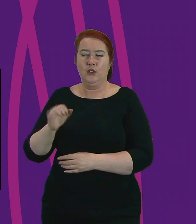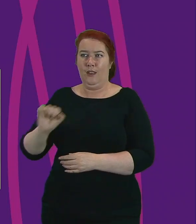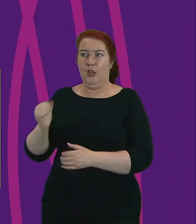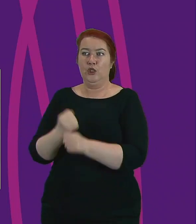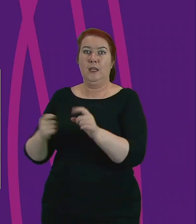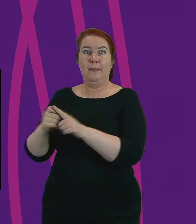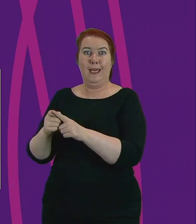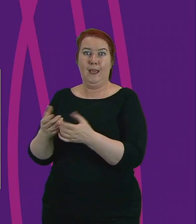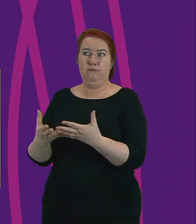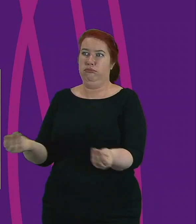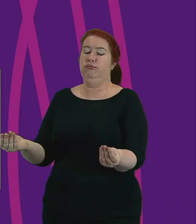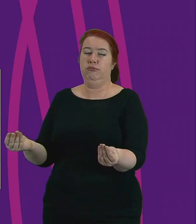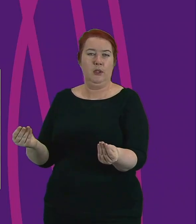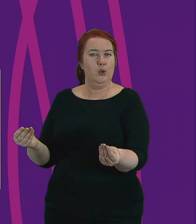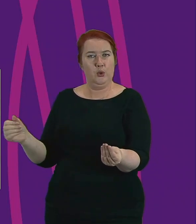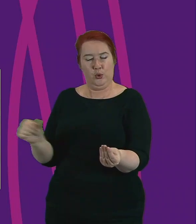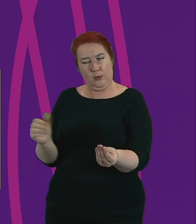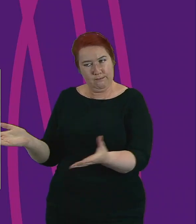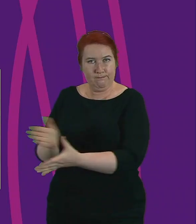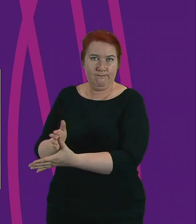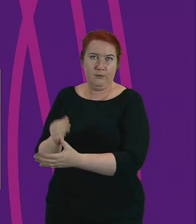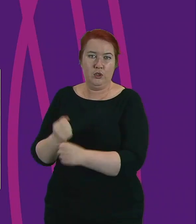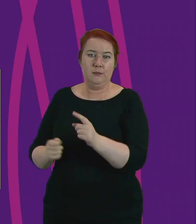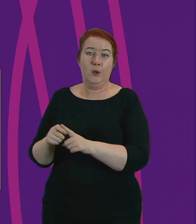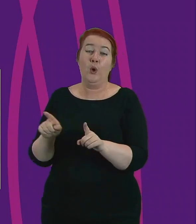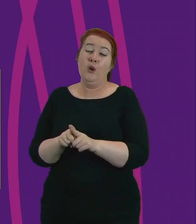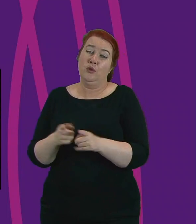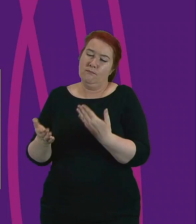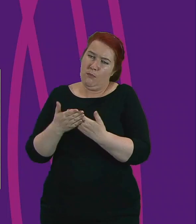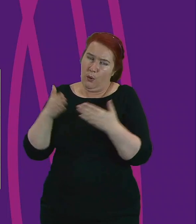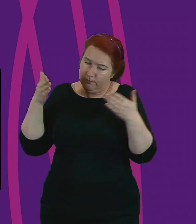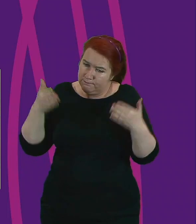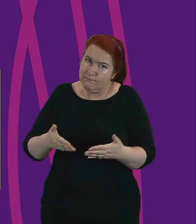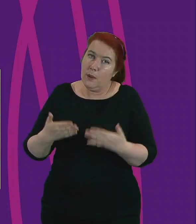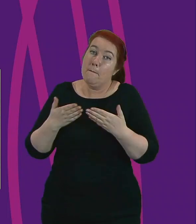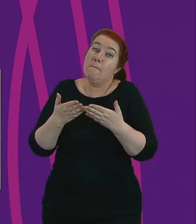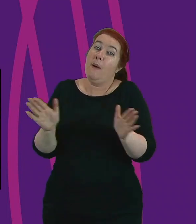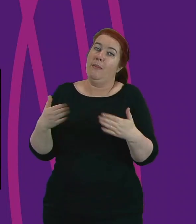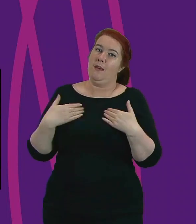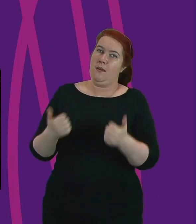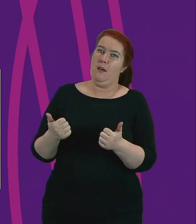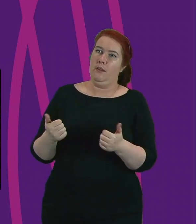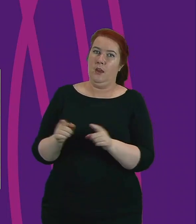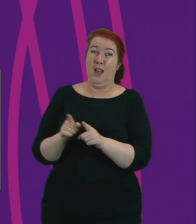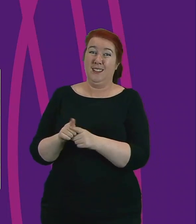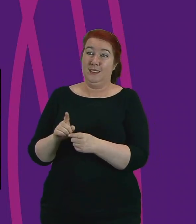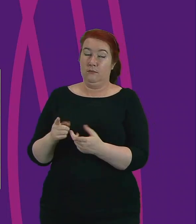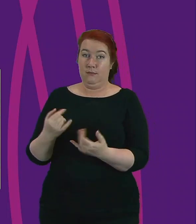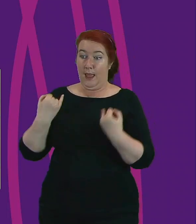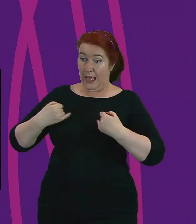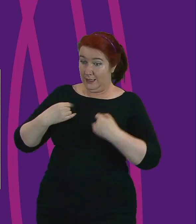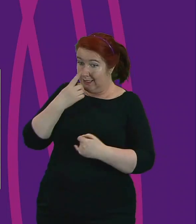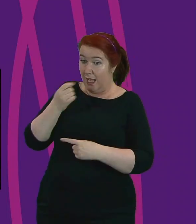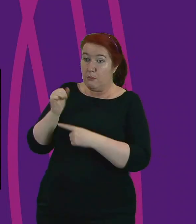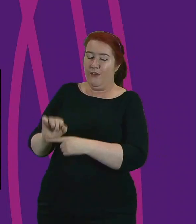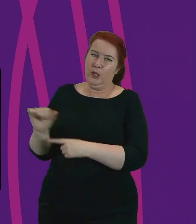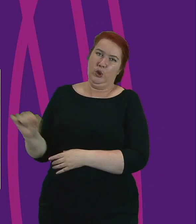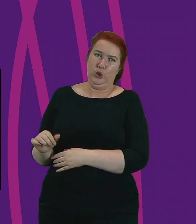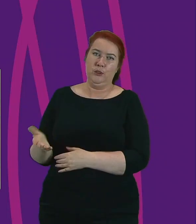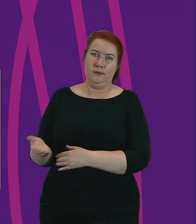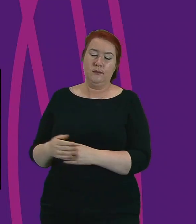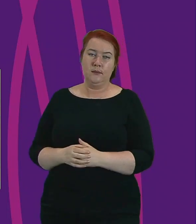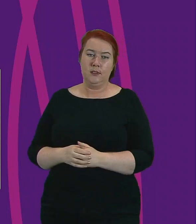surgeries. We need a greater emphasis on public health and tackling preventable illness. Miles Briggs